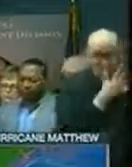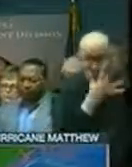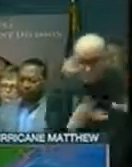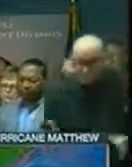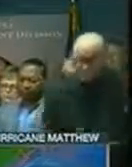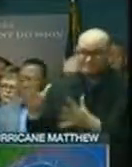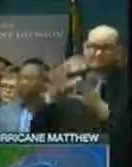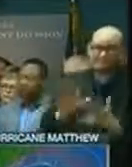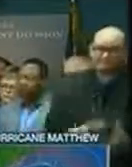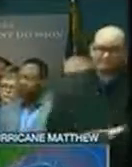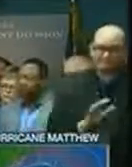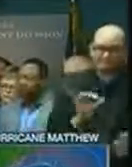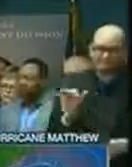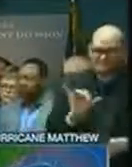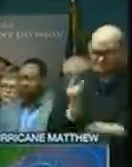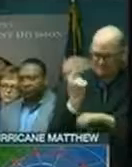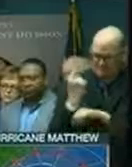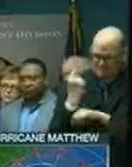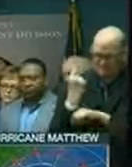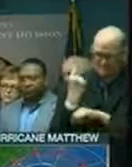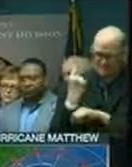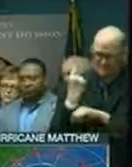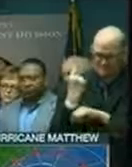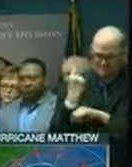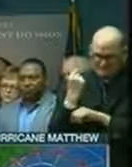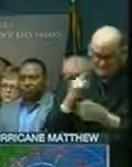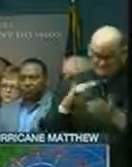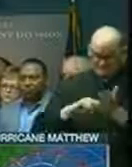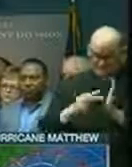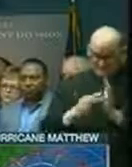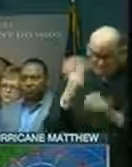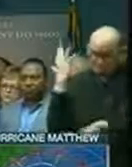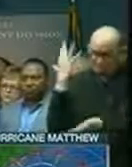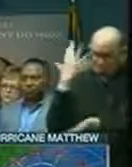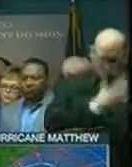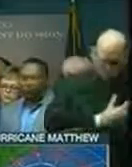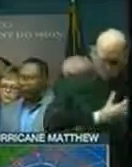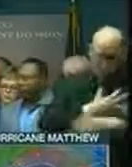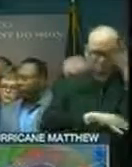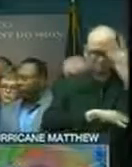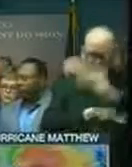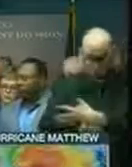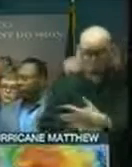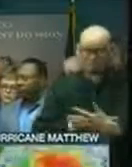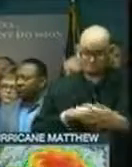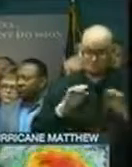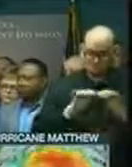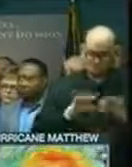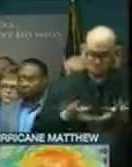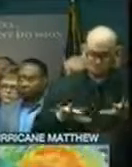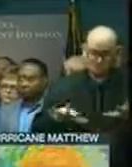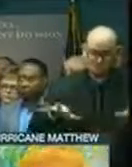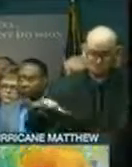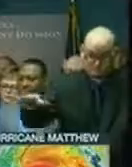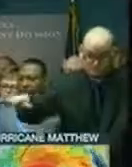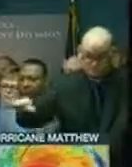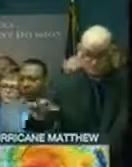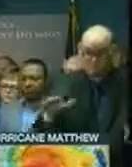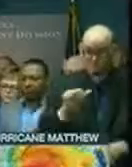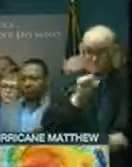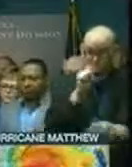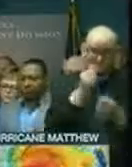And when you have that, you have a lot of falling trees. So there is nothing safe about what's getting ready to happen. This is the last time you will